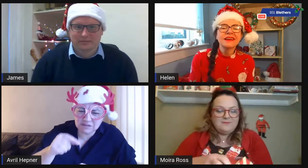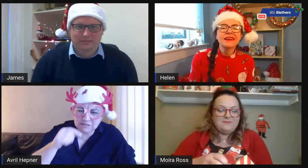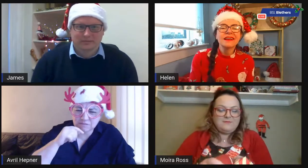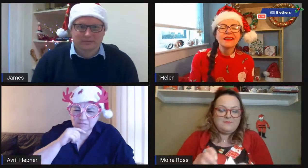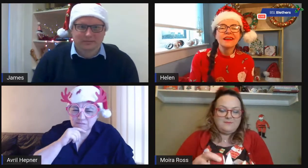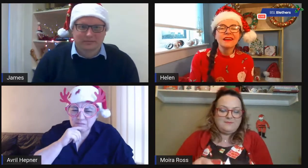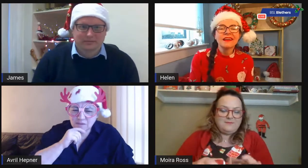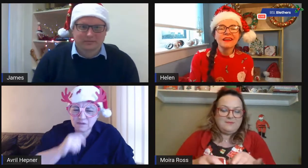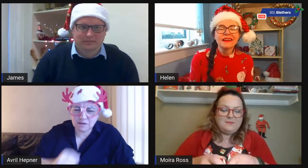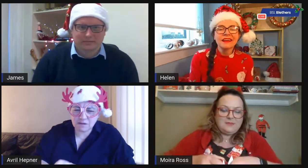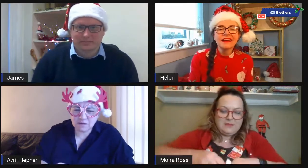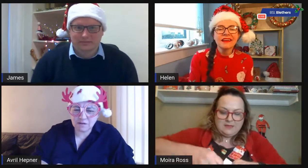What's that?